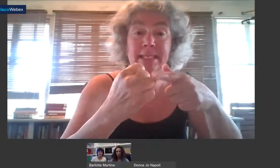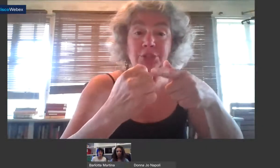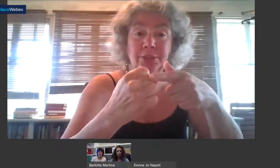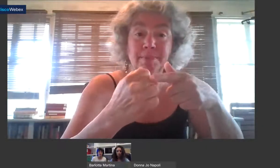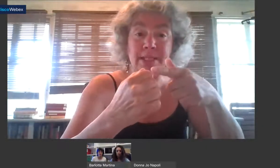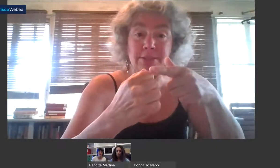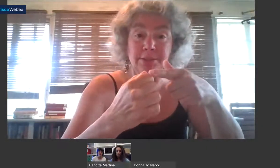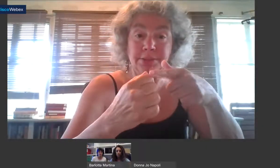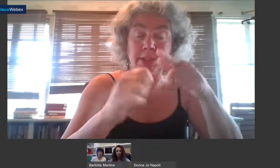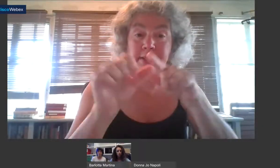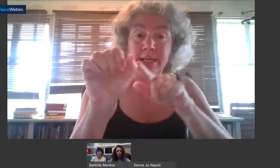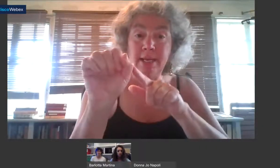interphalangeal muscles,